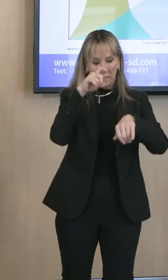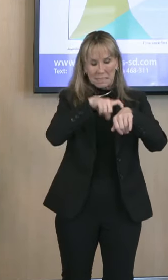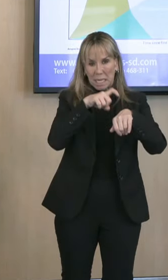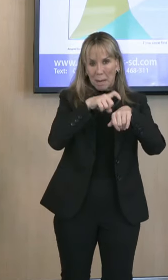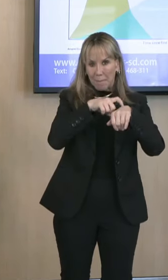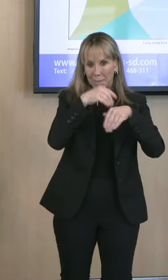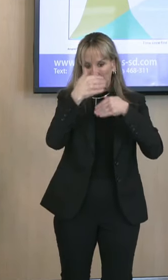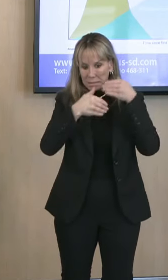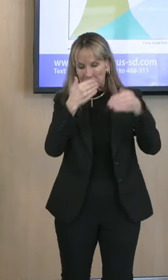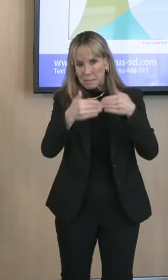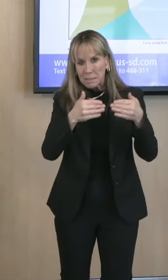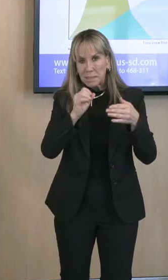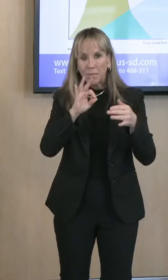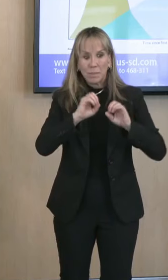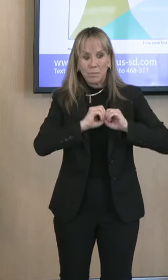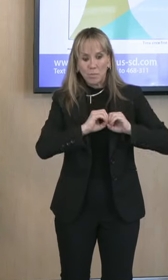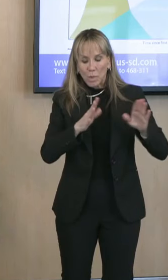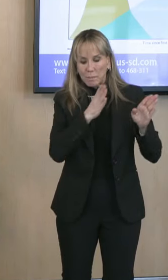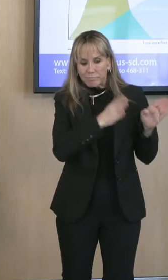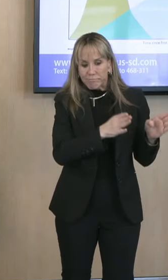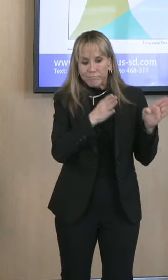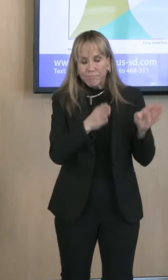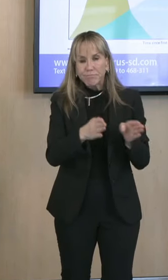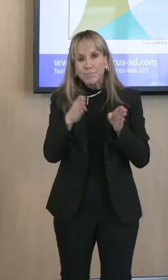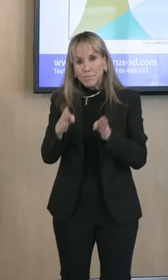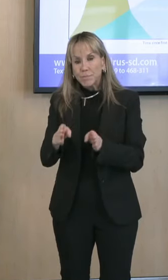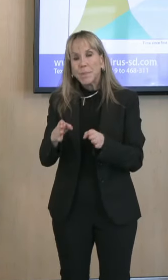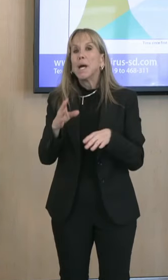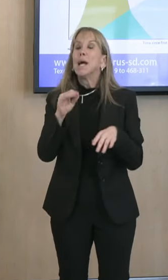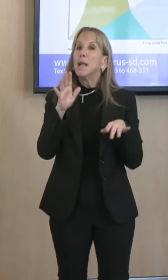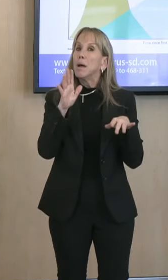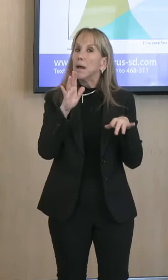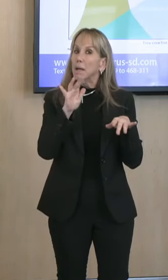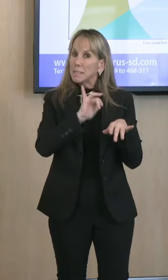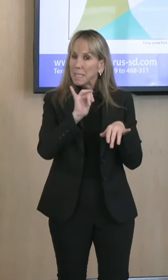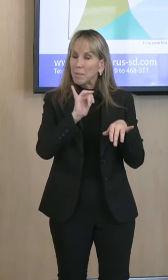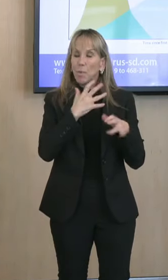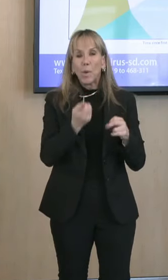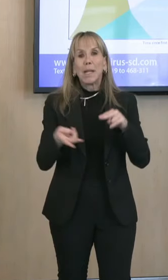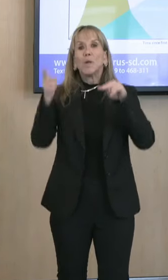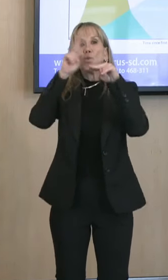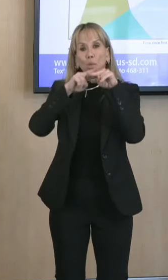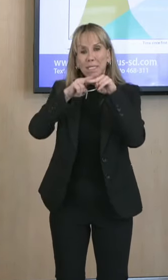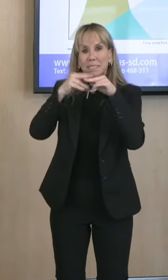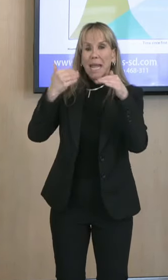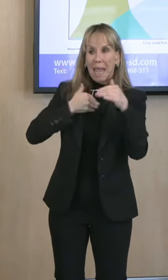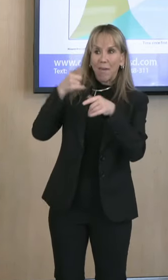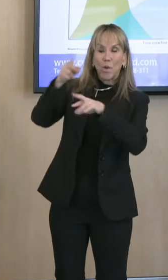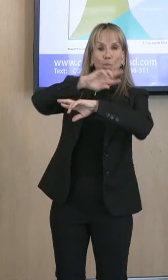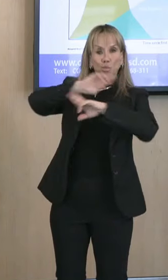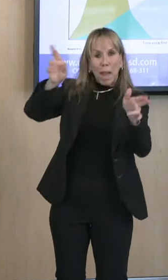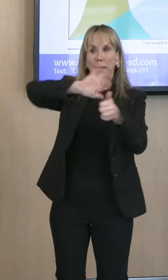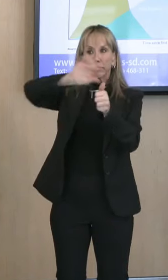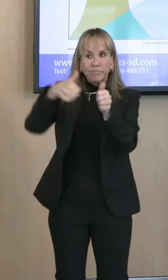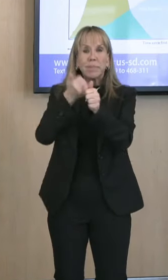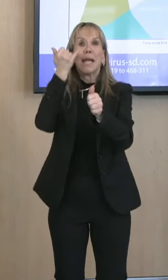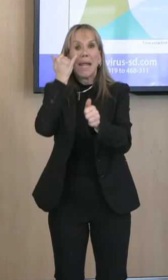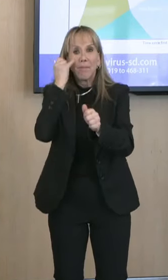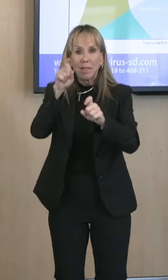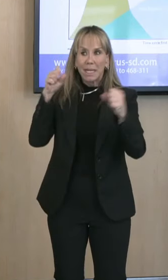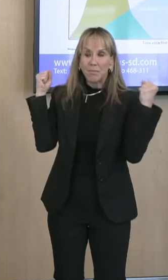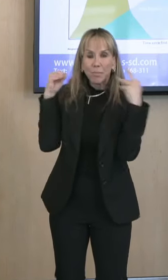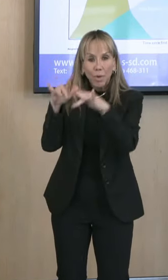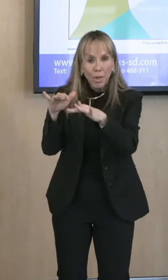timing of spreading things out, but also increasing the capacity of our healthcare delivery system at